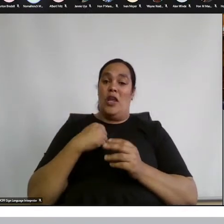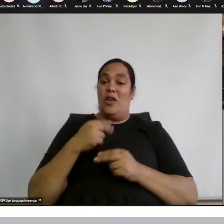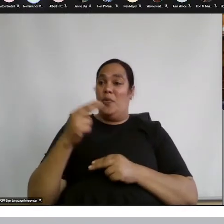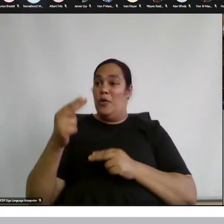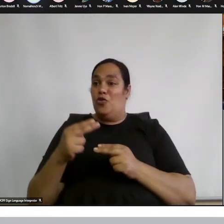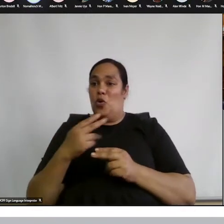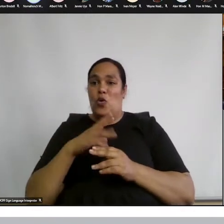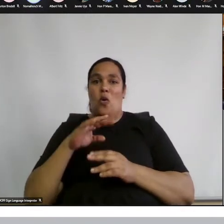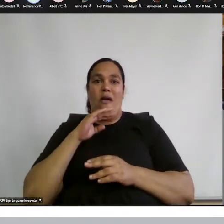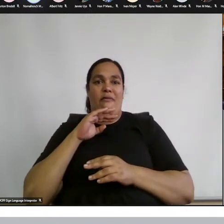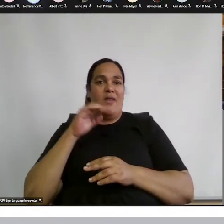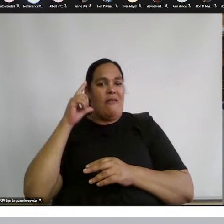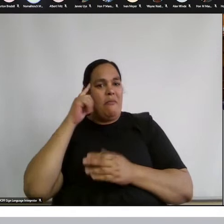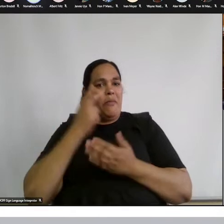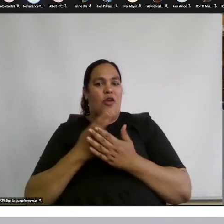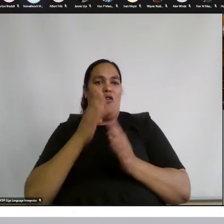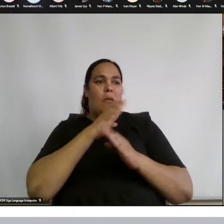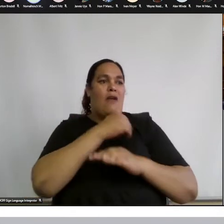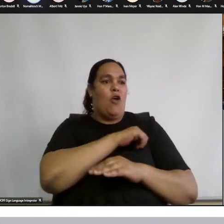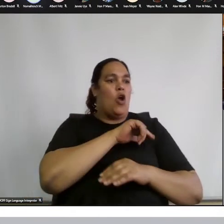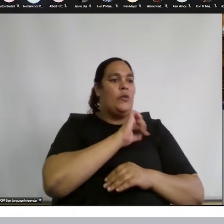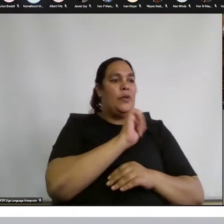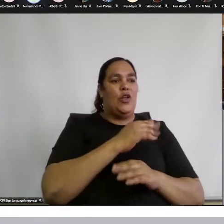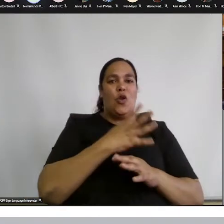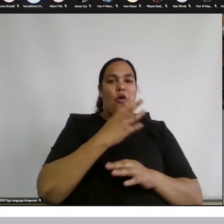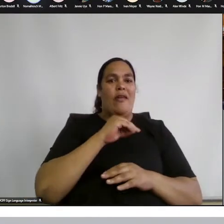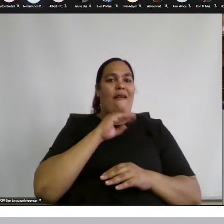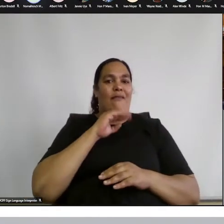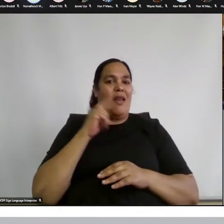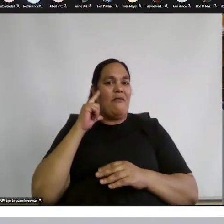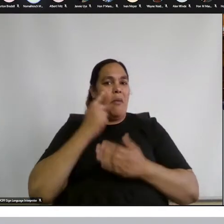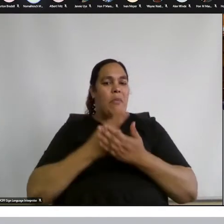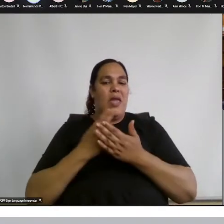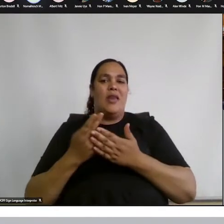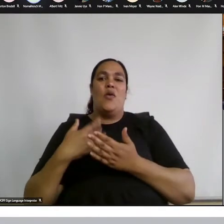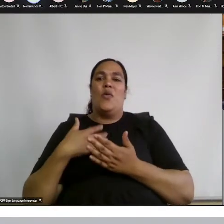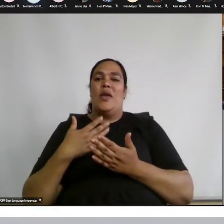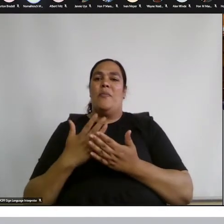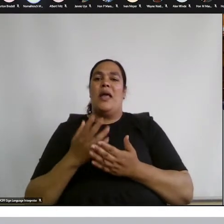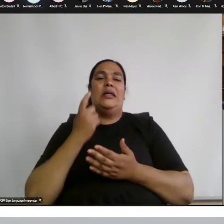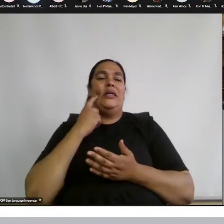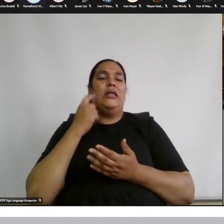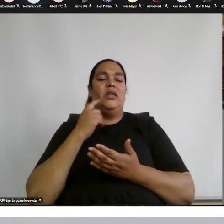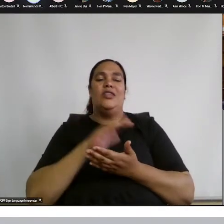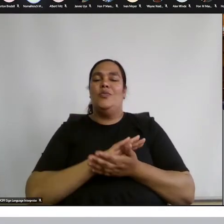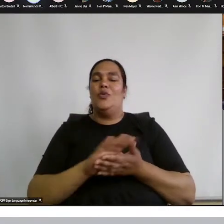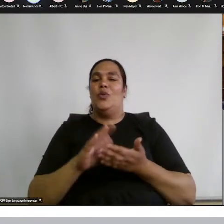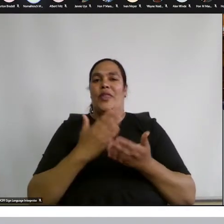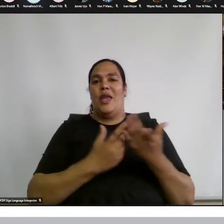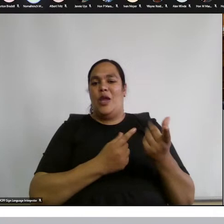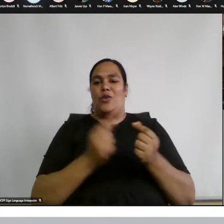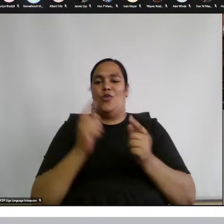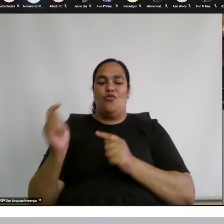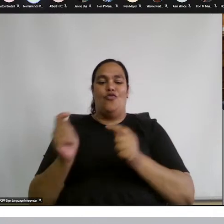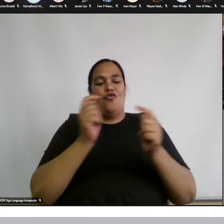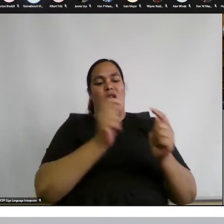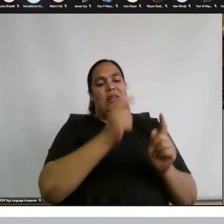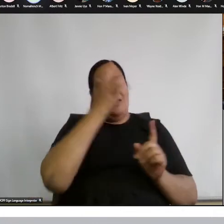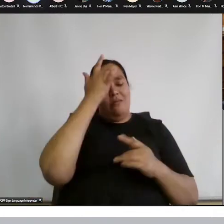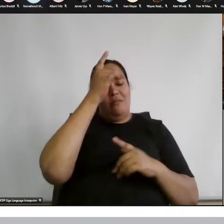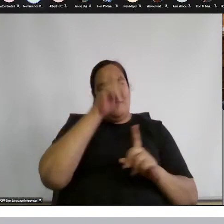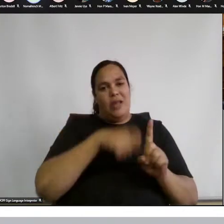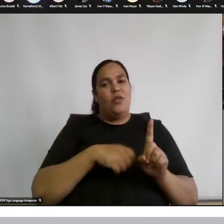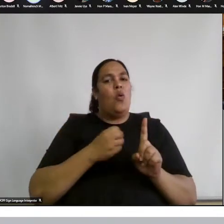of bed, or if the private hospitals are short of bed, we could just smoothly could be able to transfer the patients, or